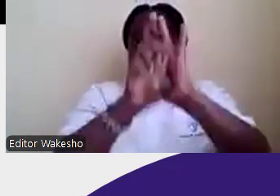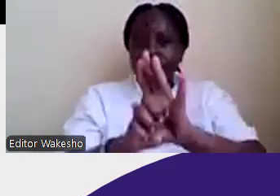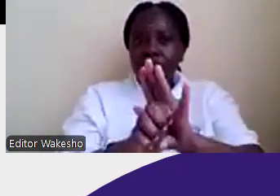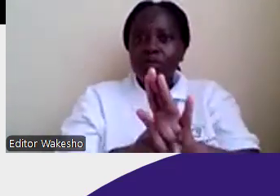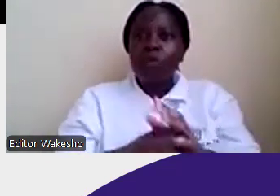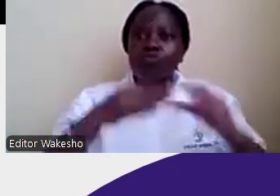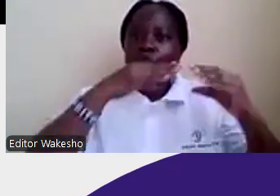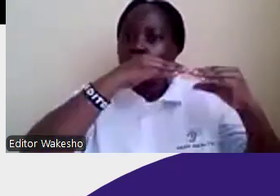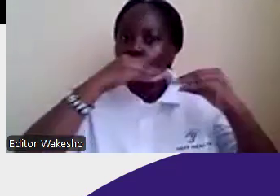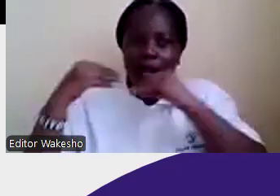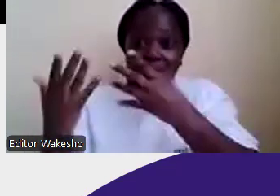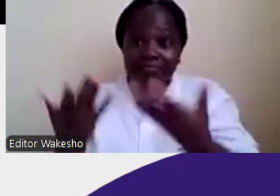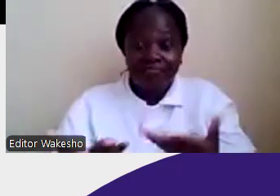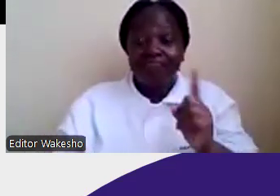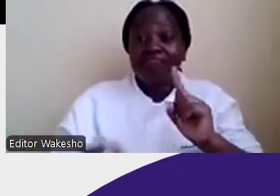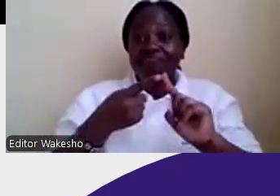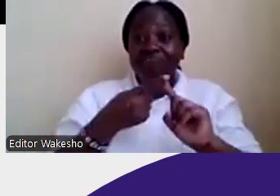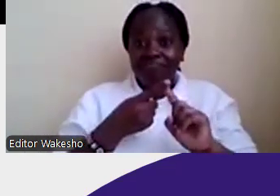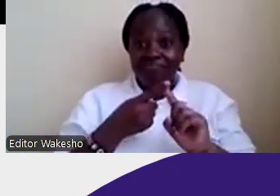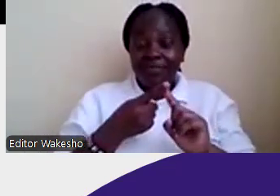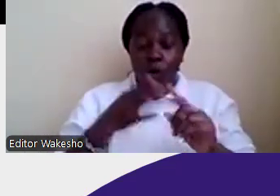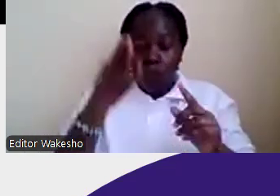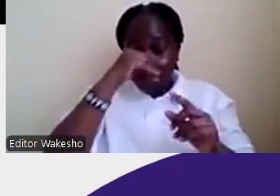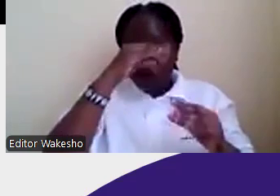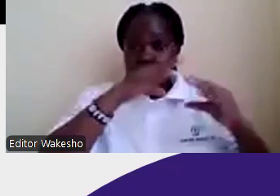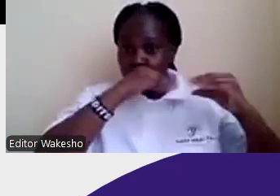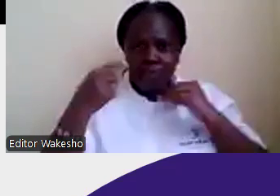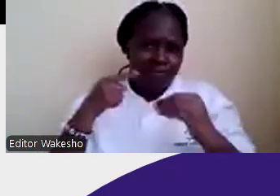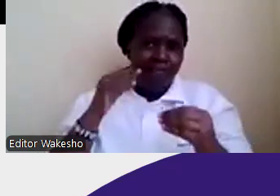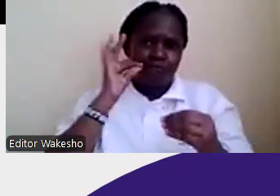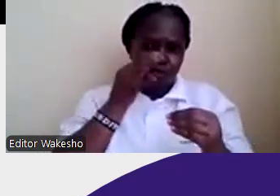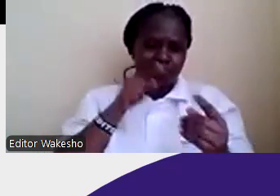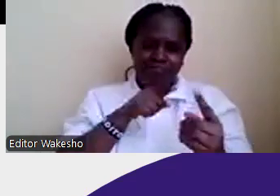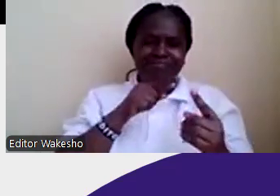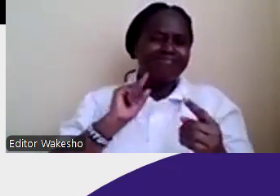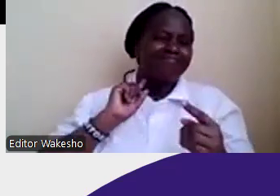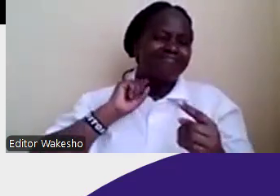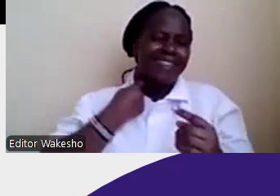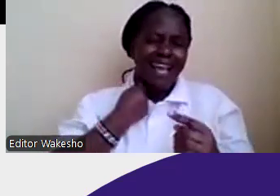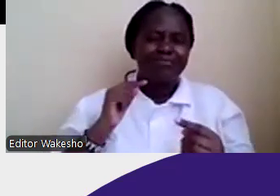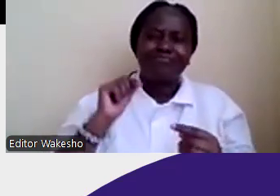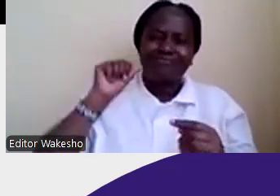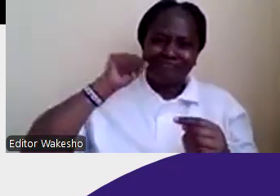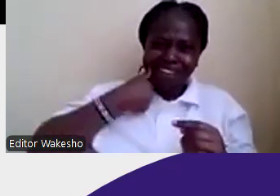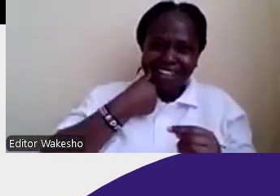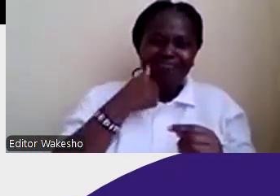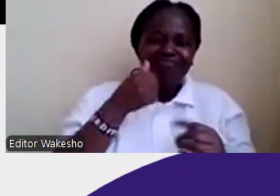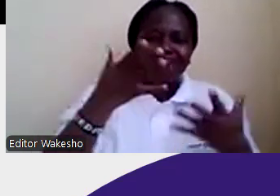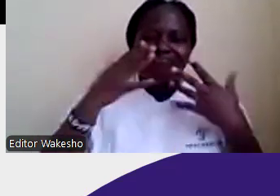watermelon? That's an option, because at least it's a fruit, it's nice and sweet, it has a good flavor,